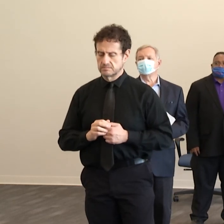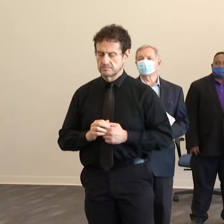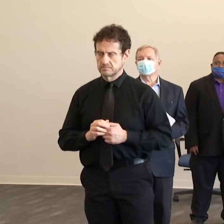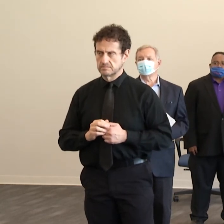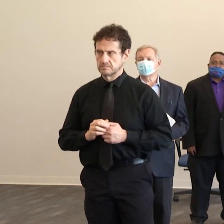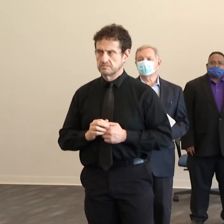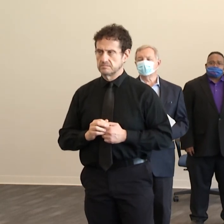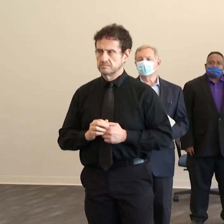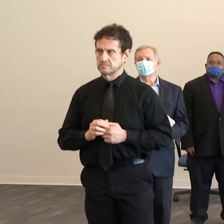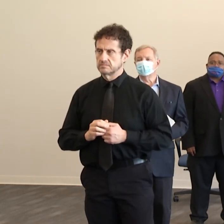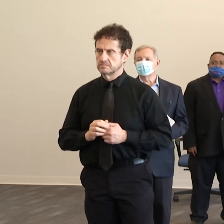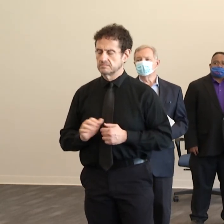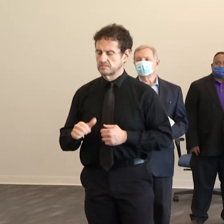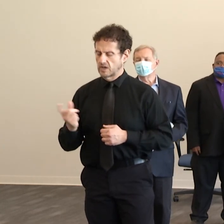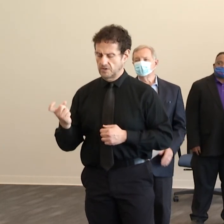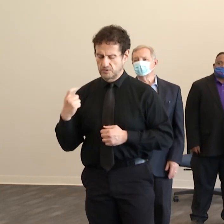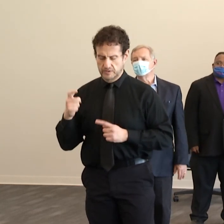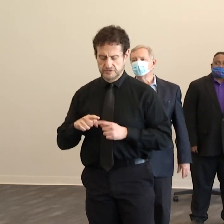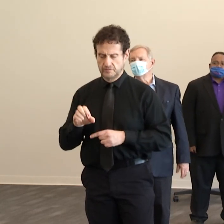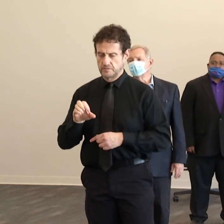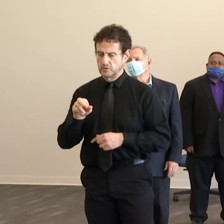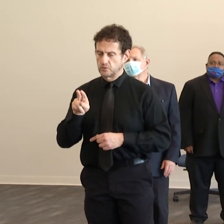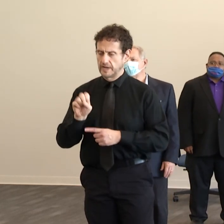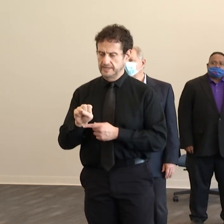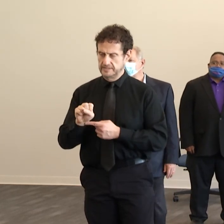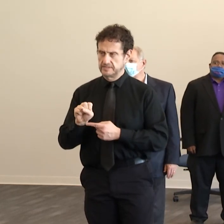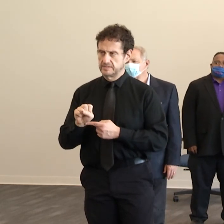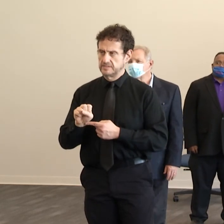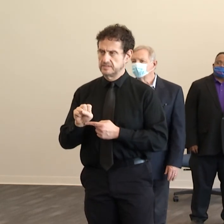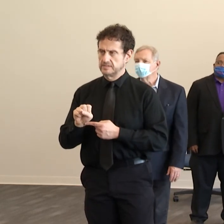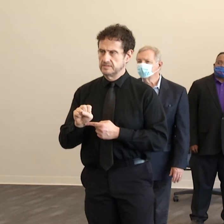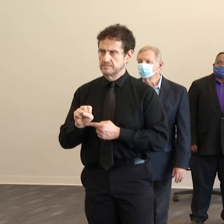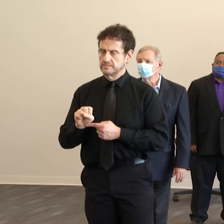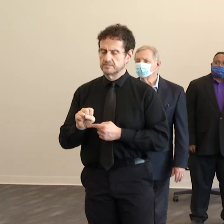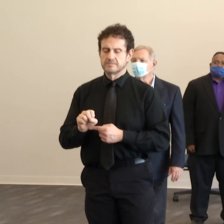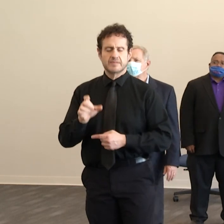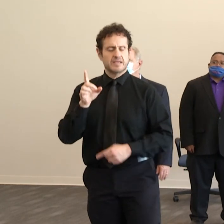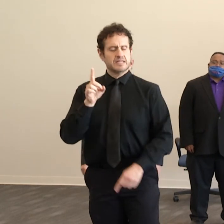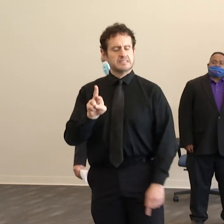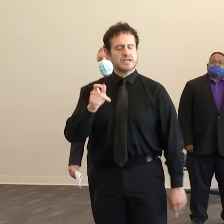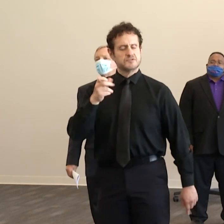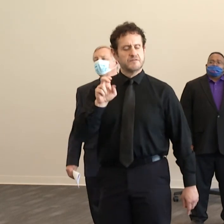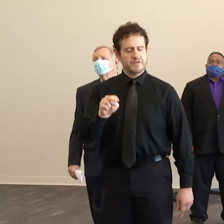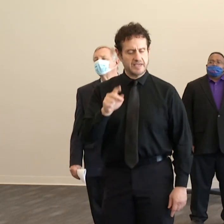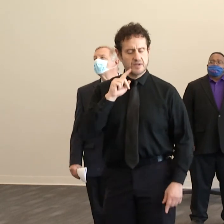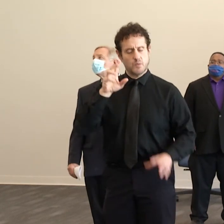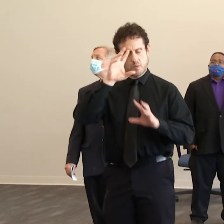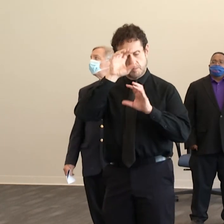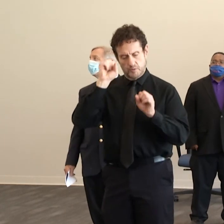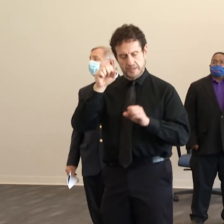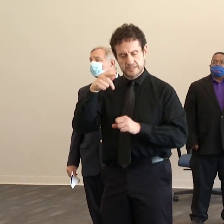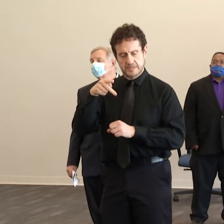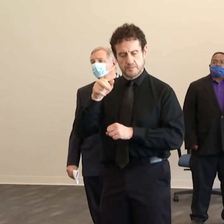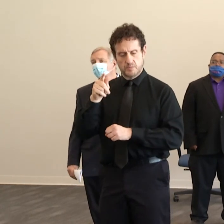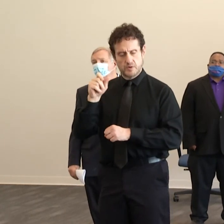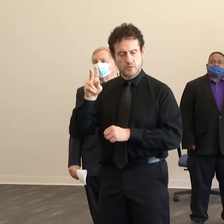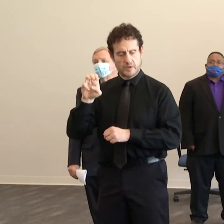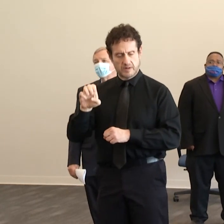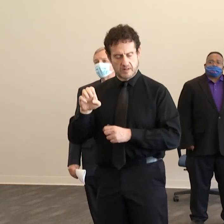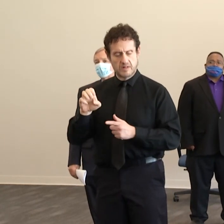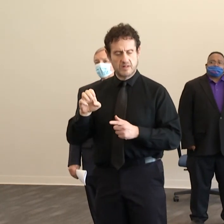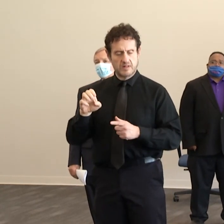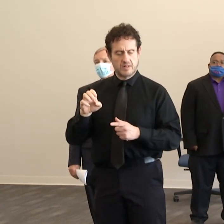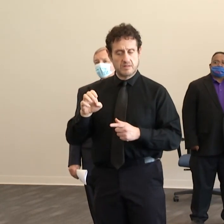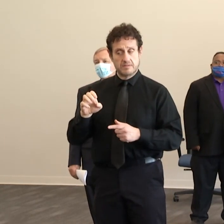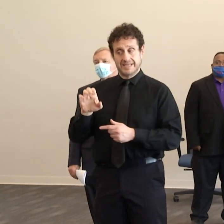All right, we have another question from Cranes. Could Dr. Fegan or President Preckwinkle talk about what workaround CCH has